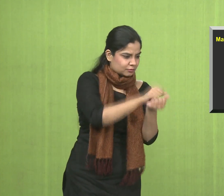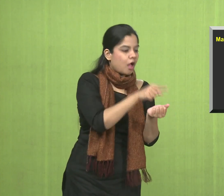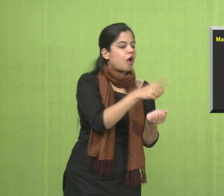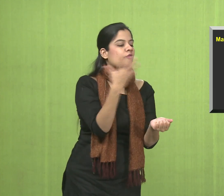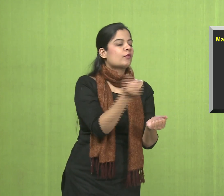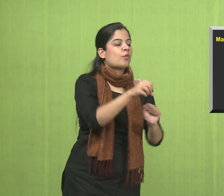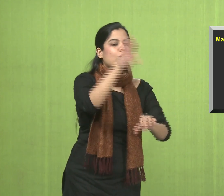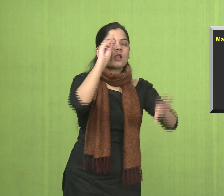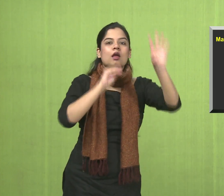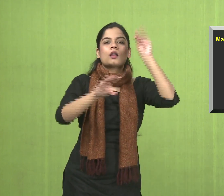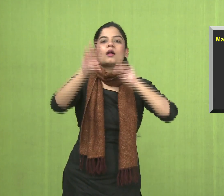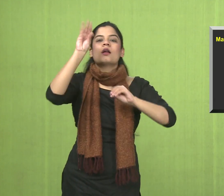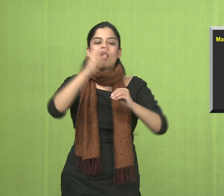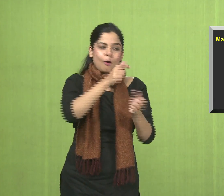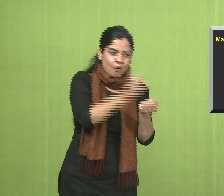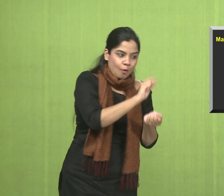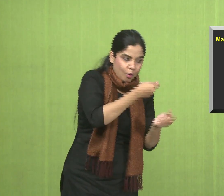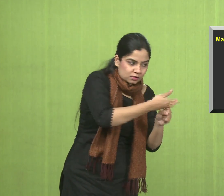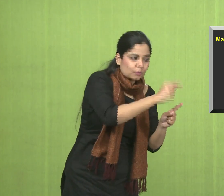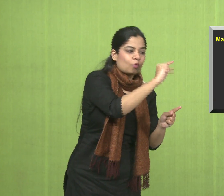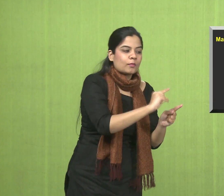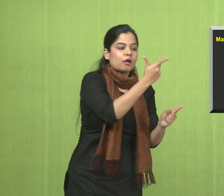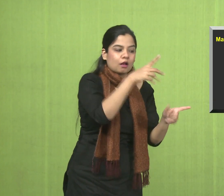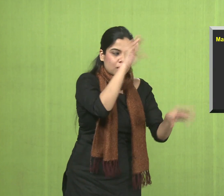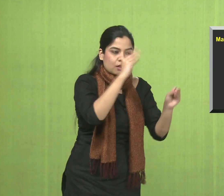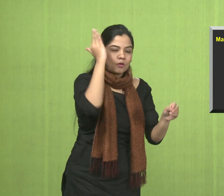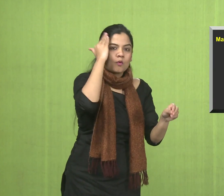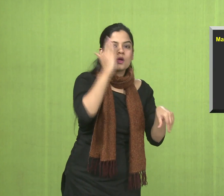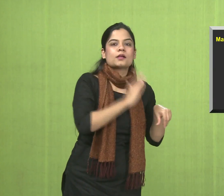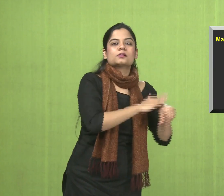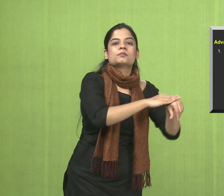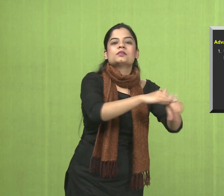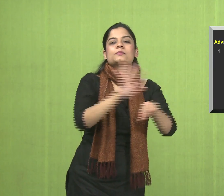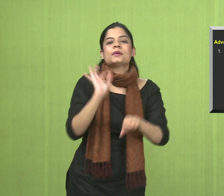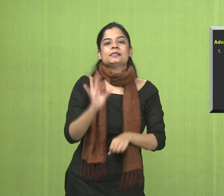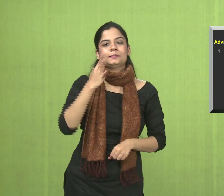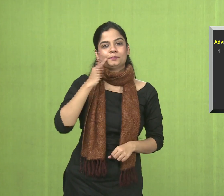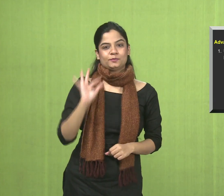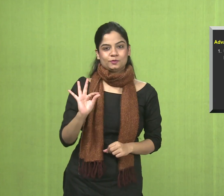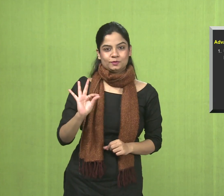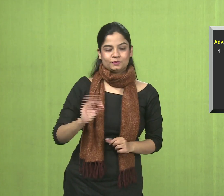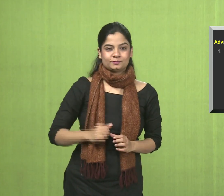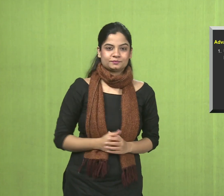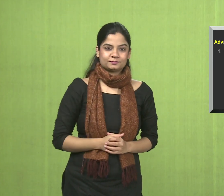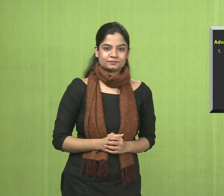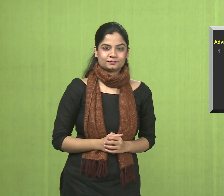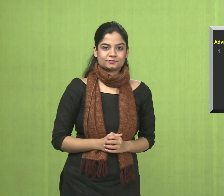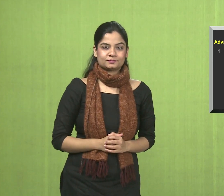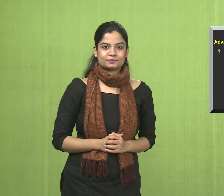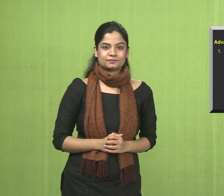What are the advantages of recording the expenditure and the money income? One is understanding that you know how much it has been spent